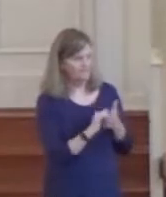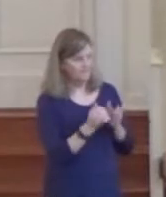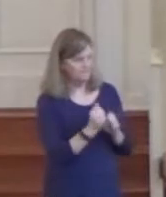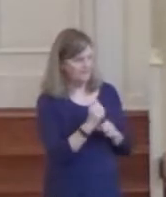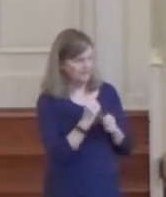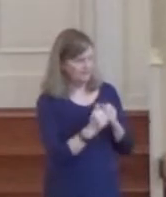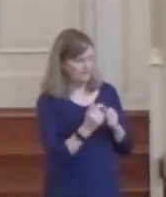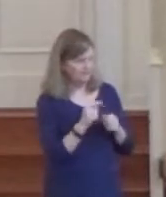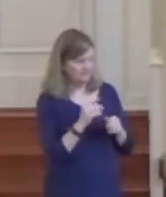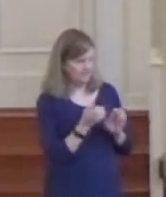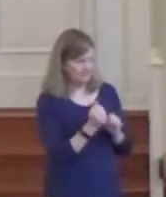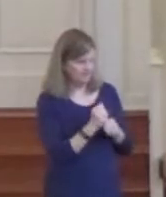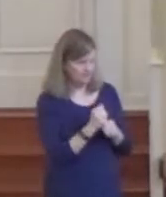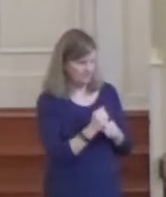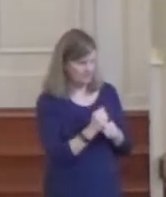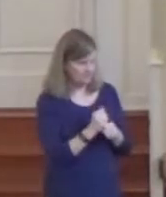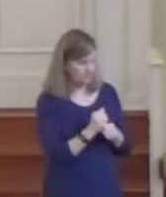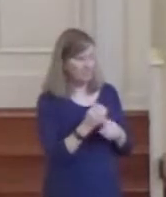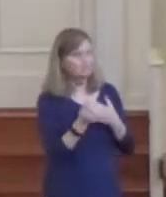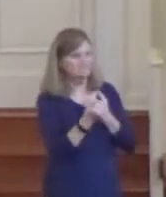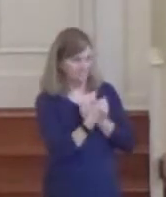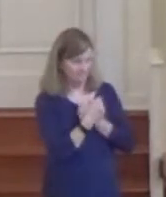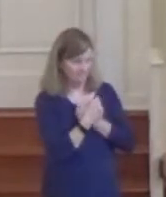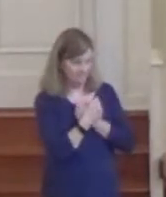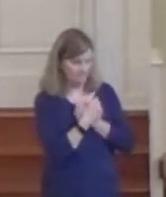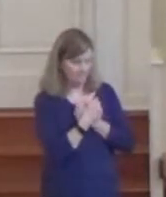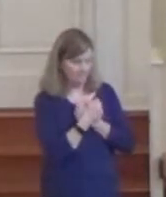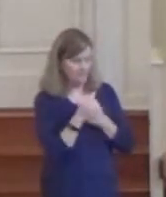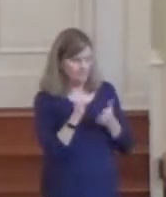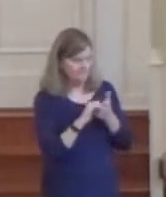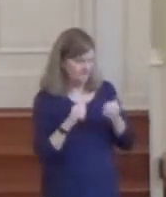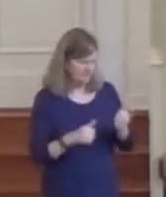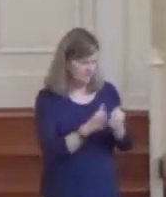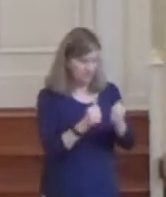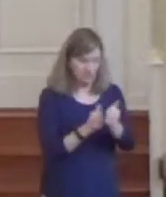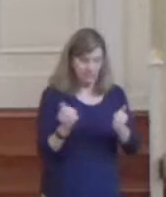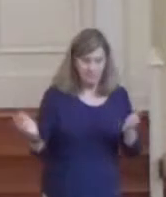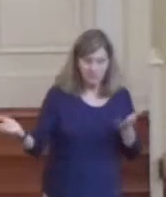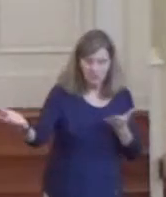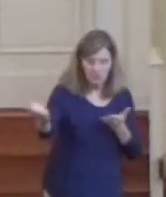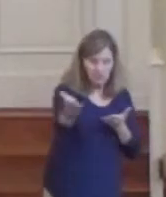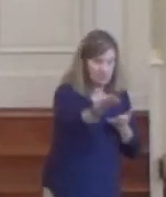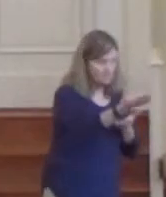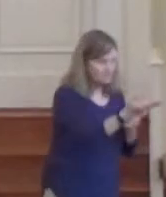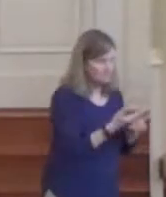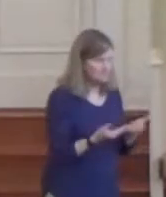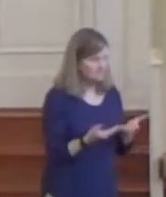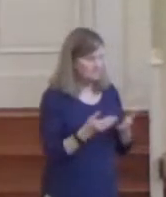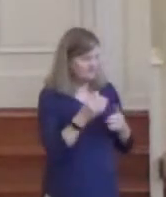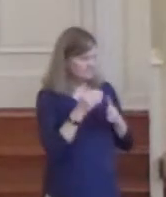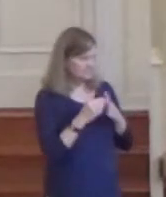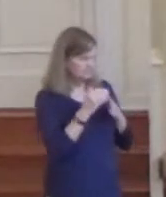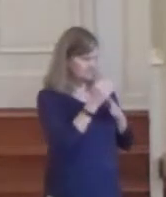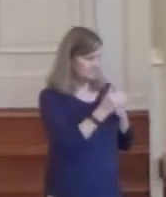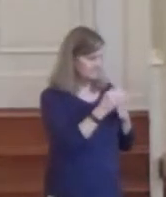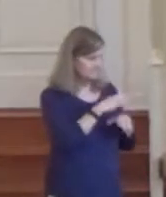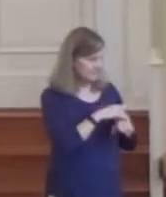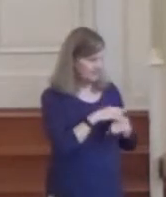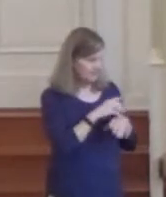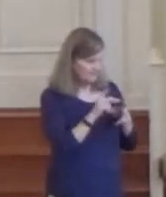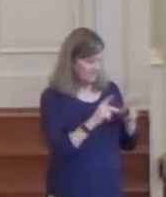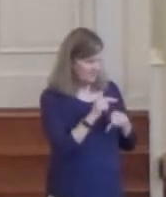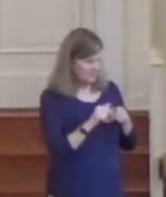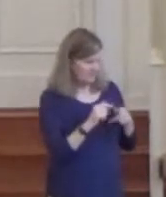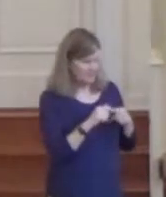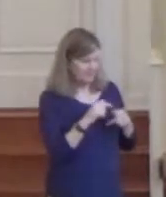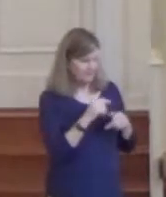creation and made chaos into cosmos. It was love that chased all of us to the ends of the earth. The times that we have disobeyed God and the people of Israel